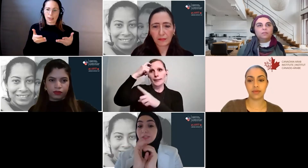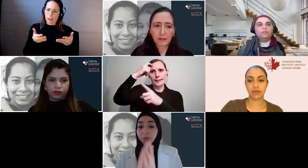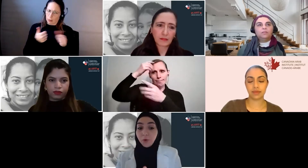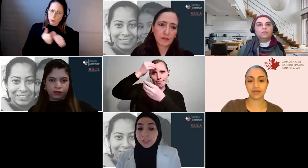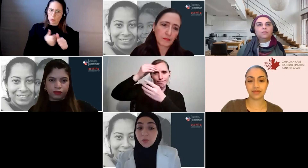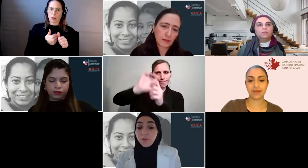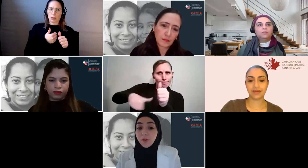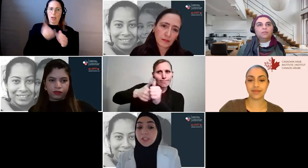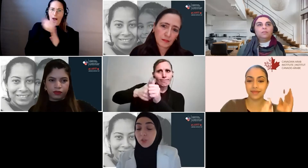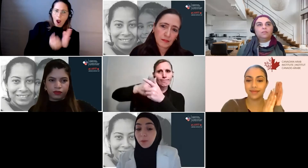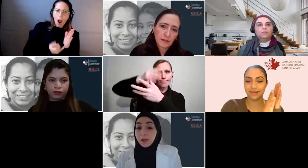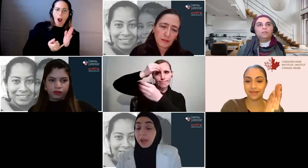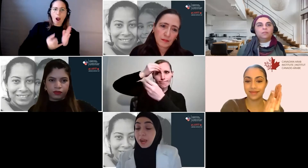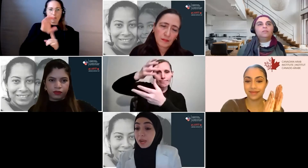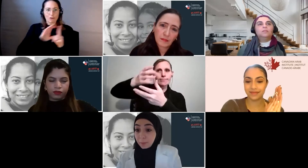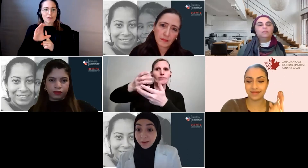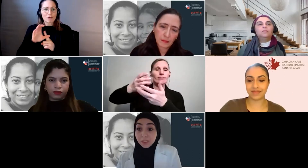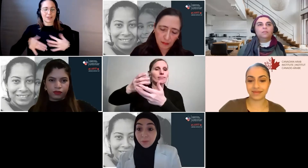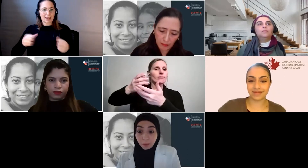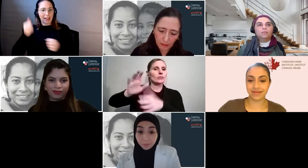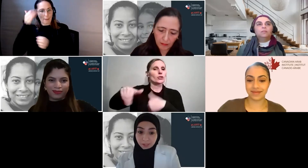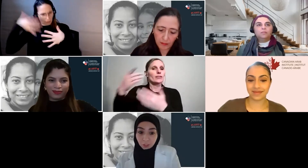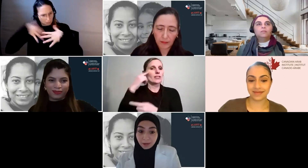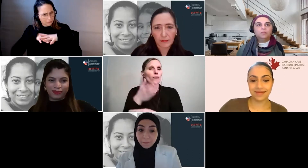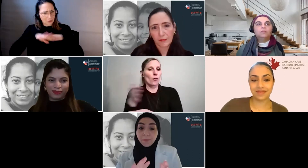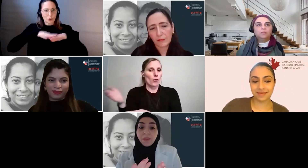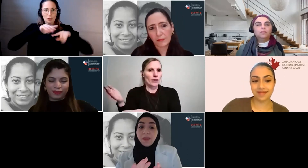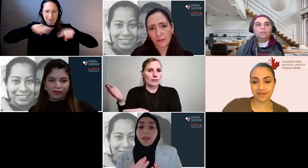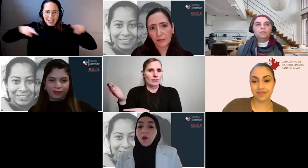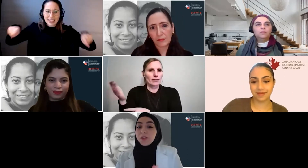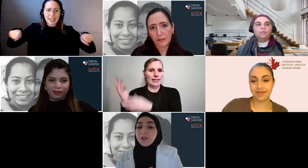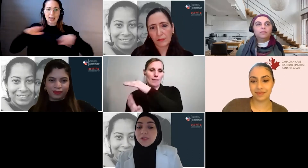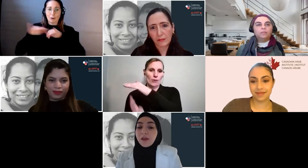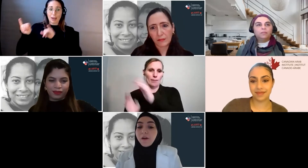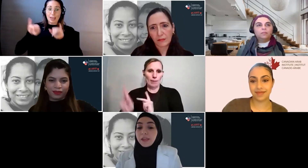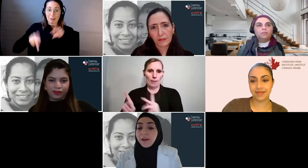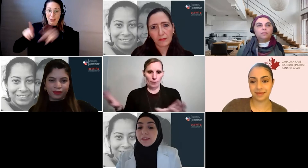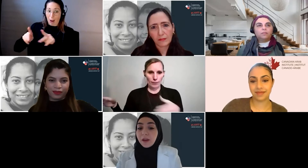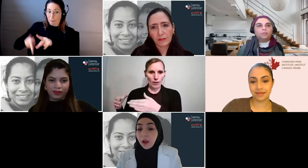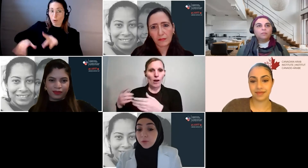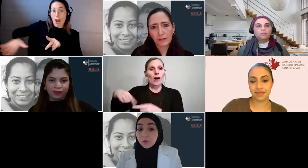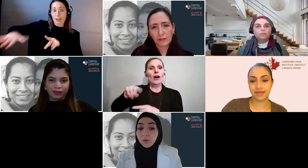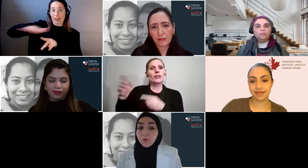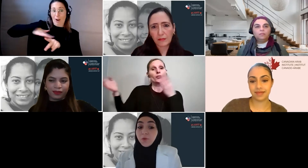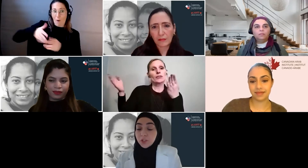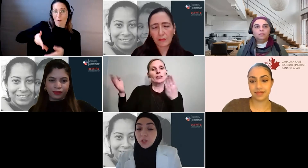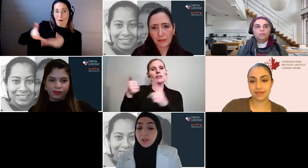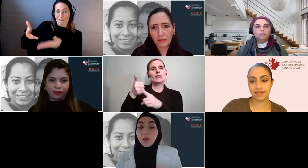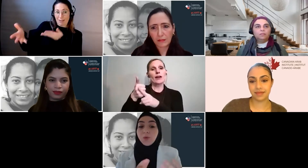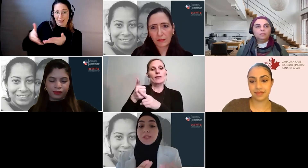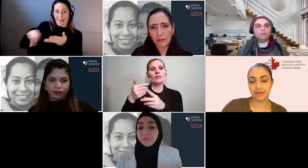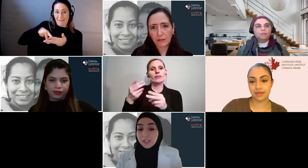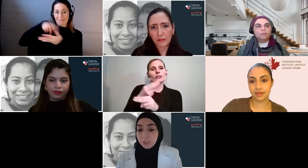mental support to diverse newcomer and immigrant population. Our services are carried out through